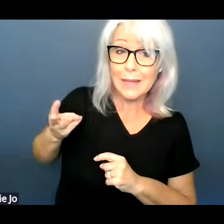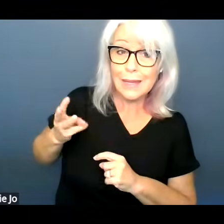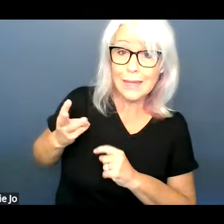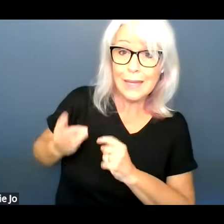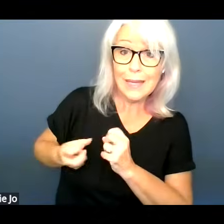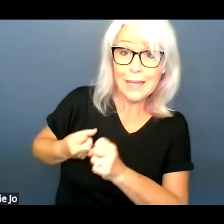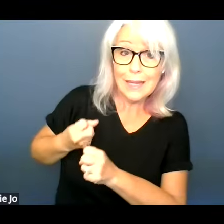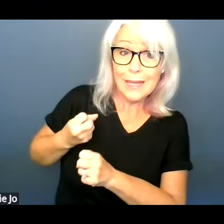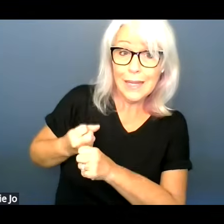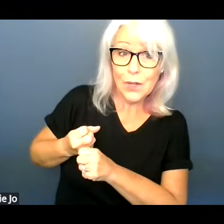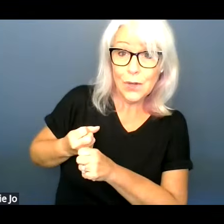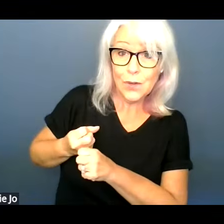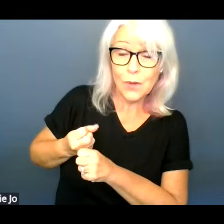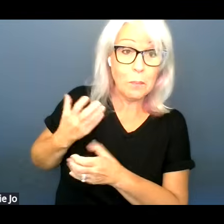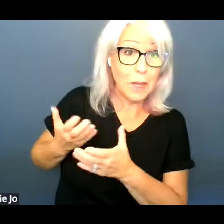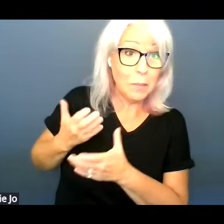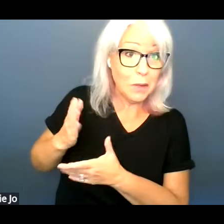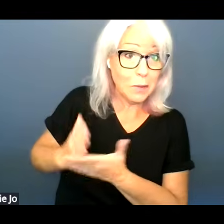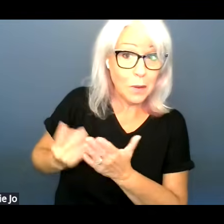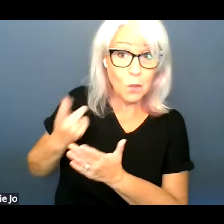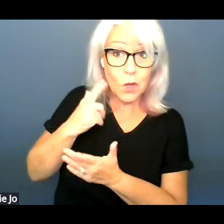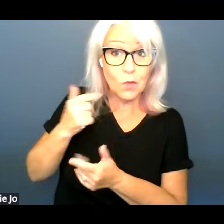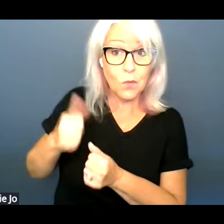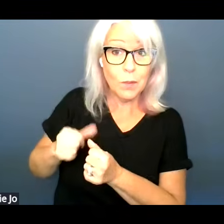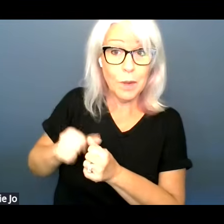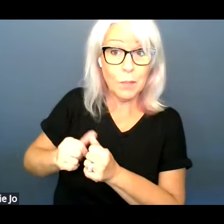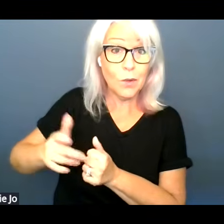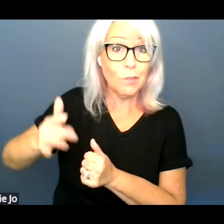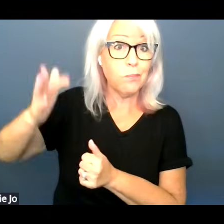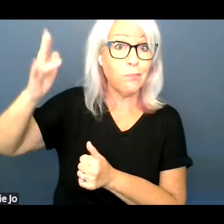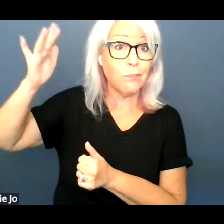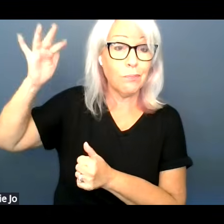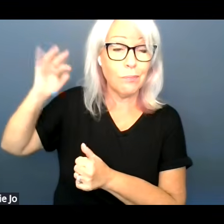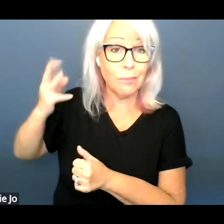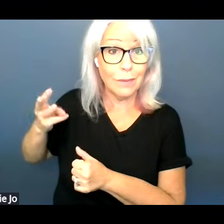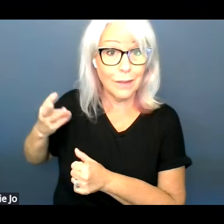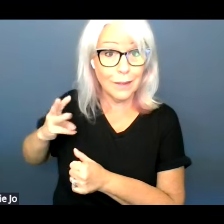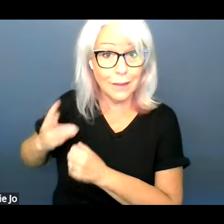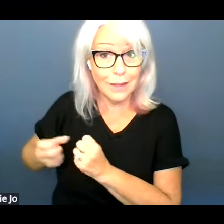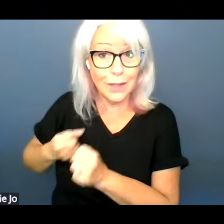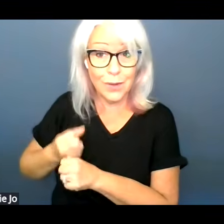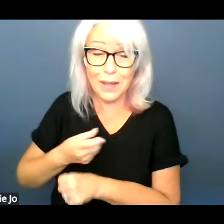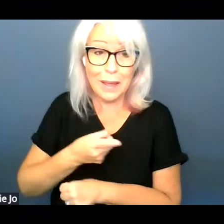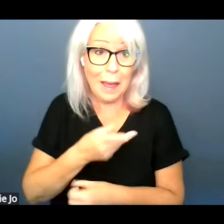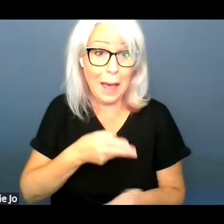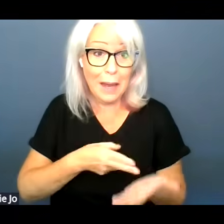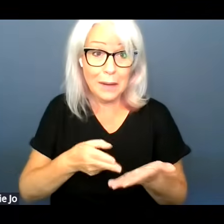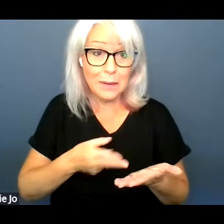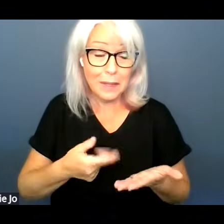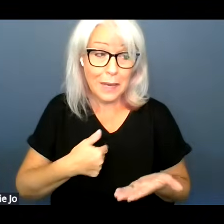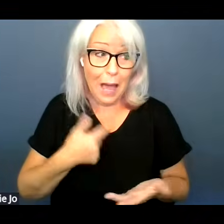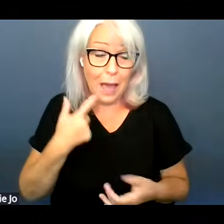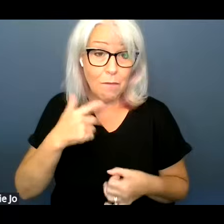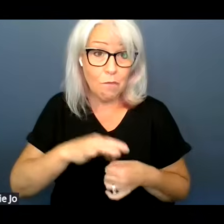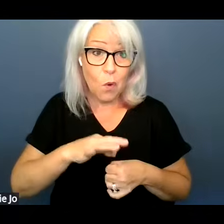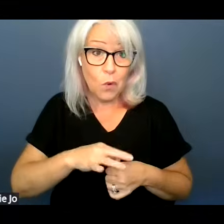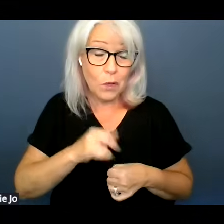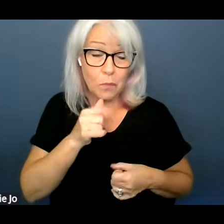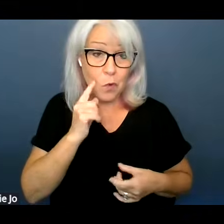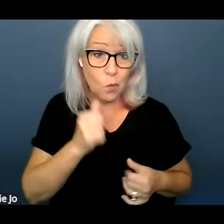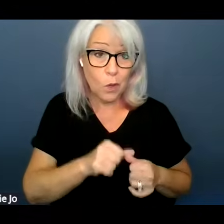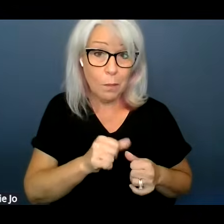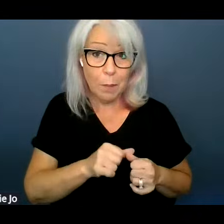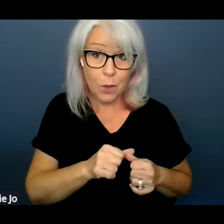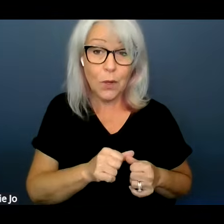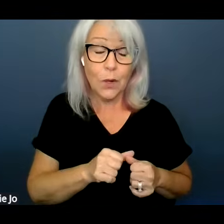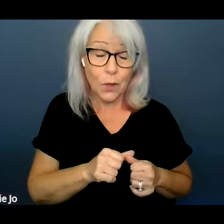remembered that. I voted at that election. I don't remember the Constitutional Convention language, but there are a lot of folks